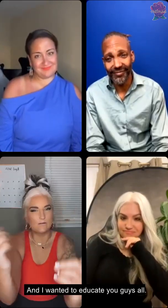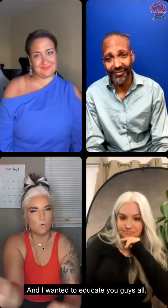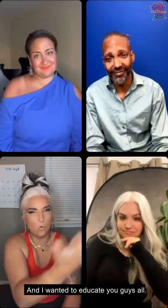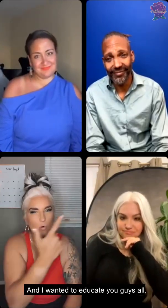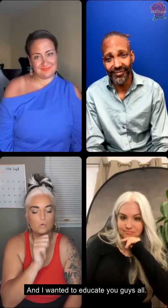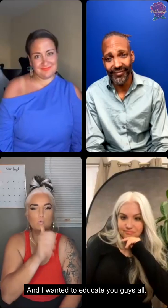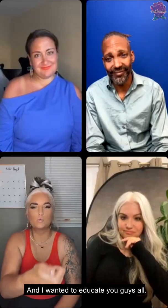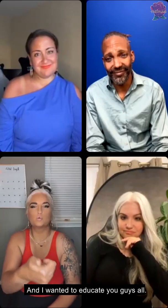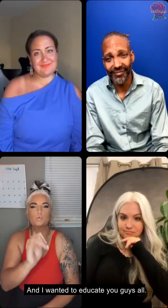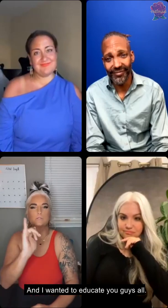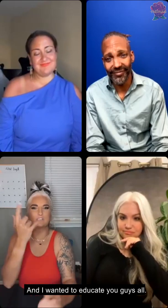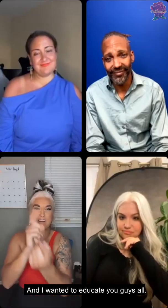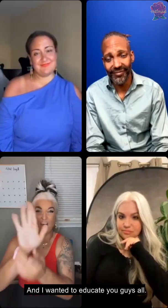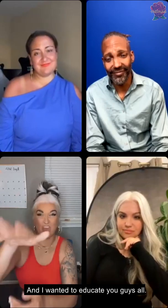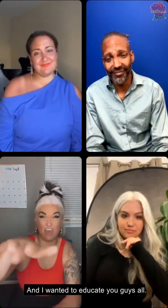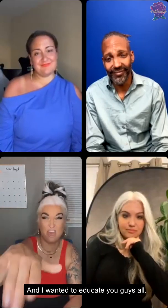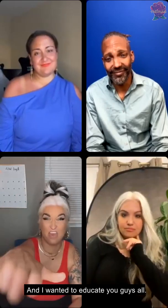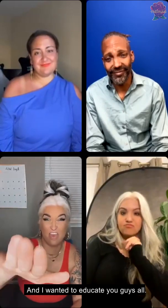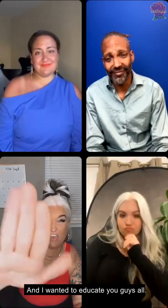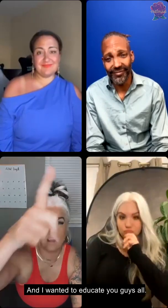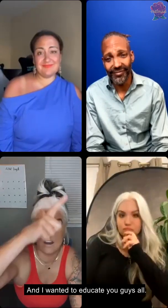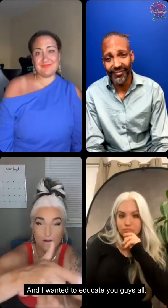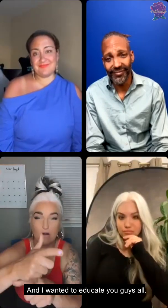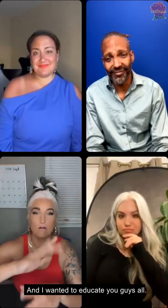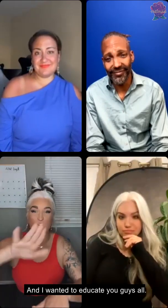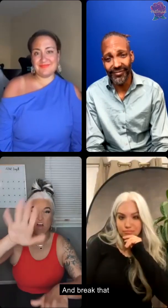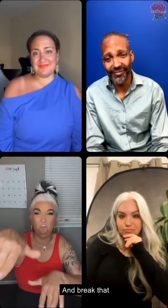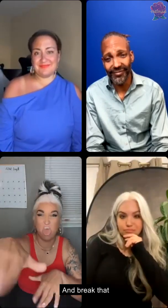to educate you guys all